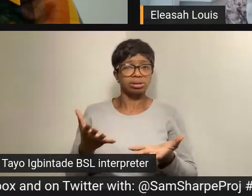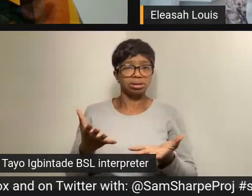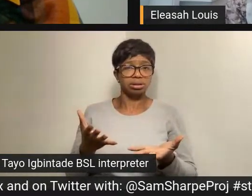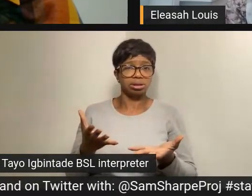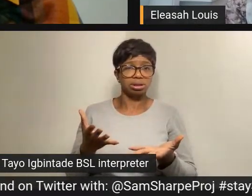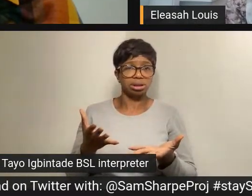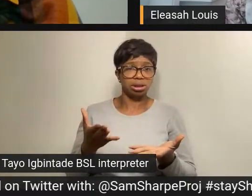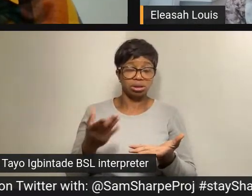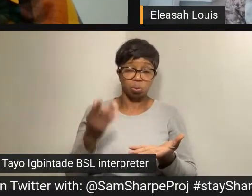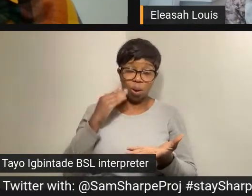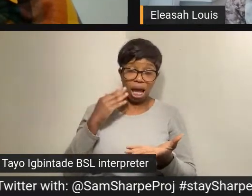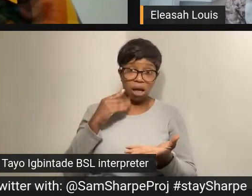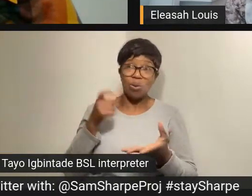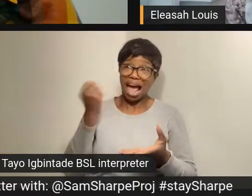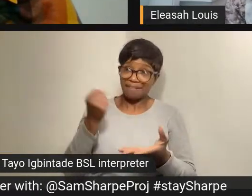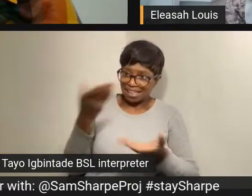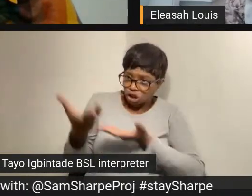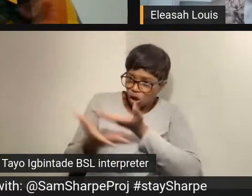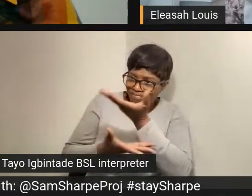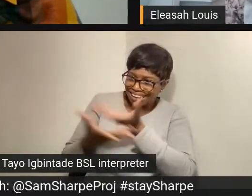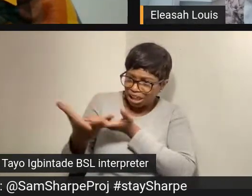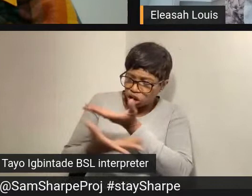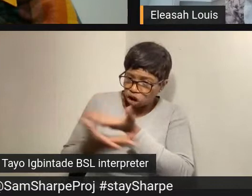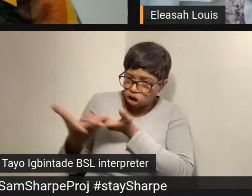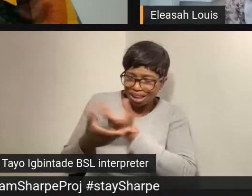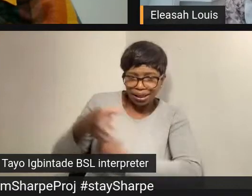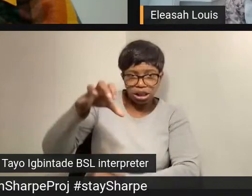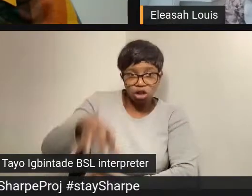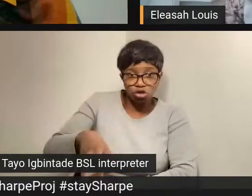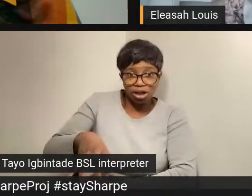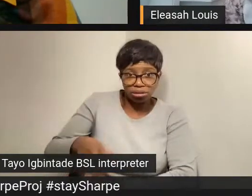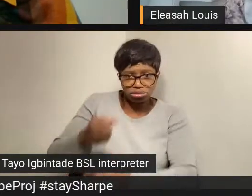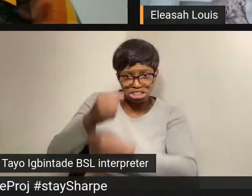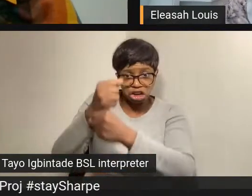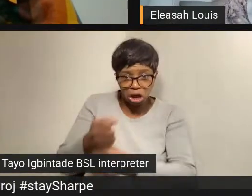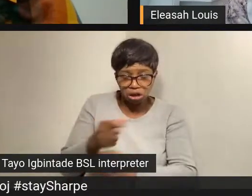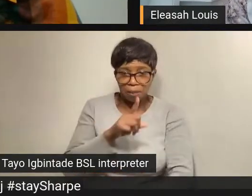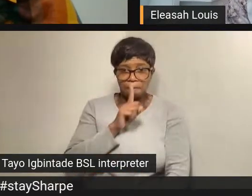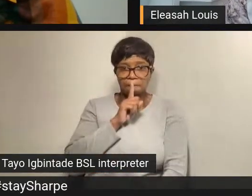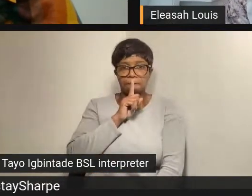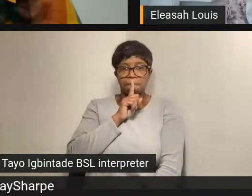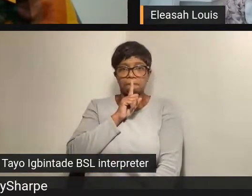when this conversation is going on in this country, right?